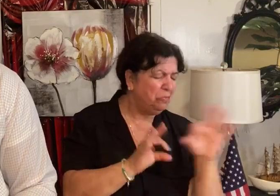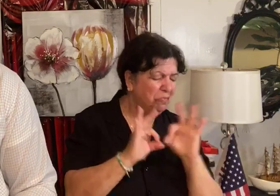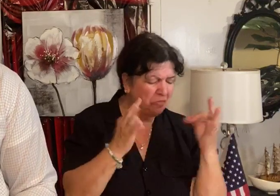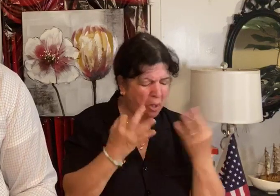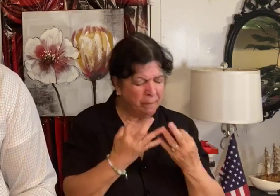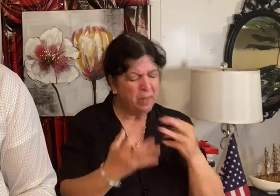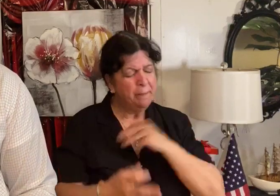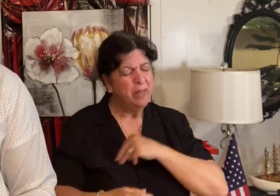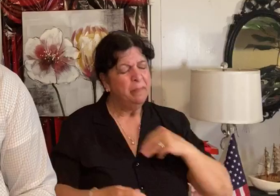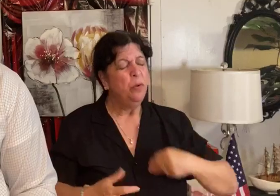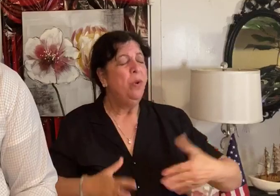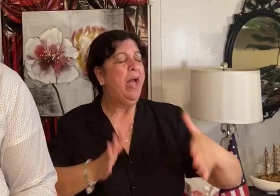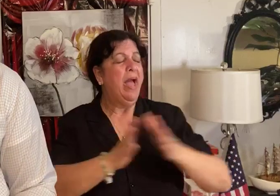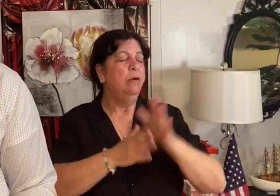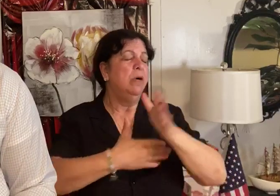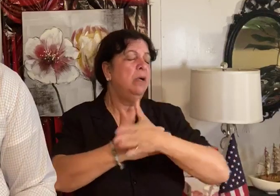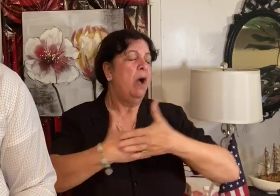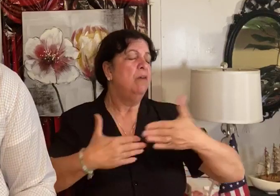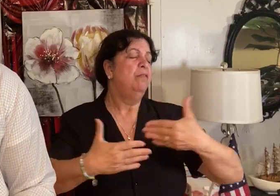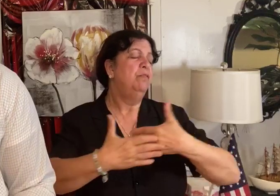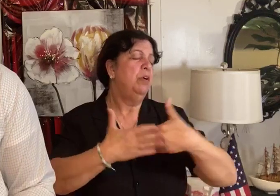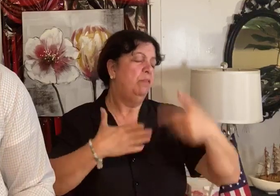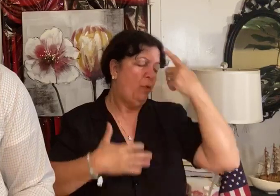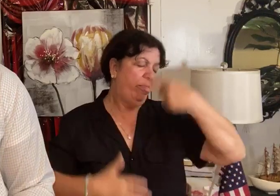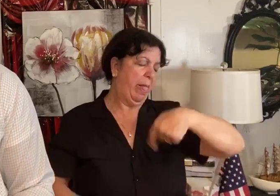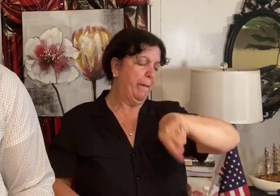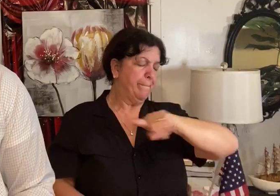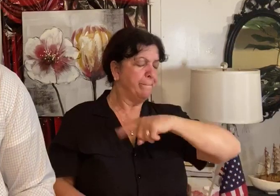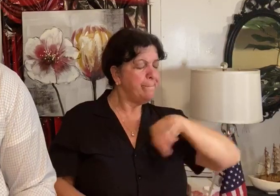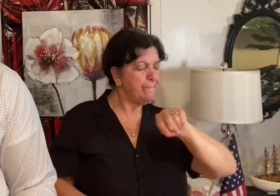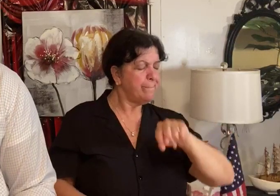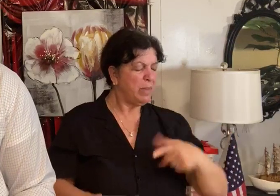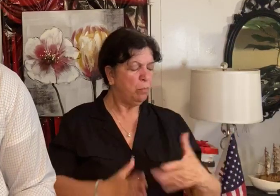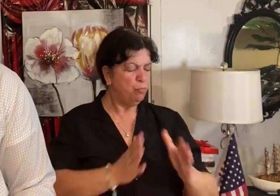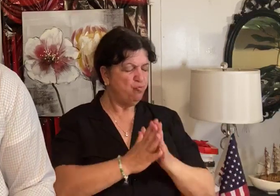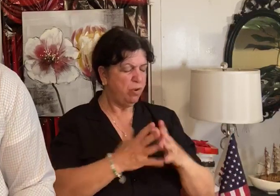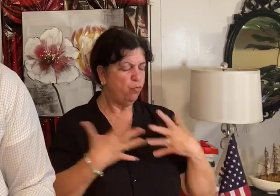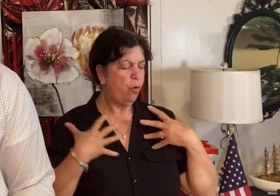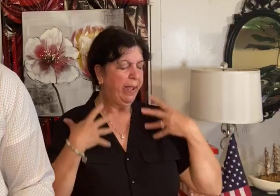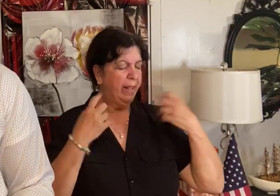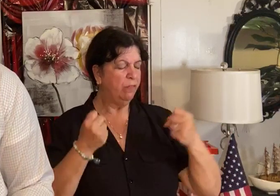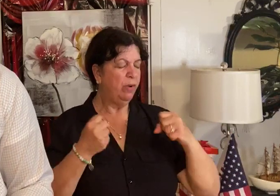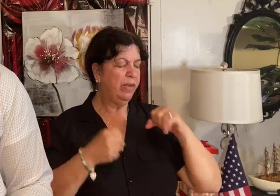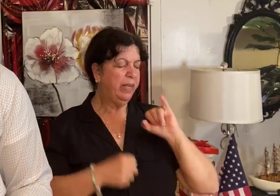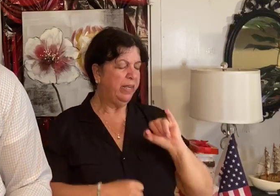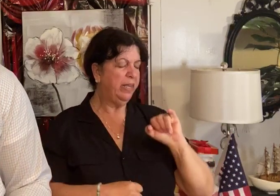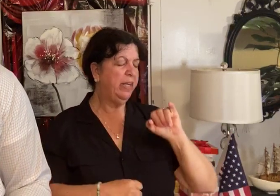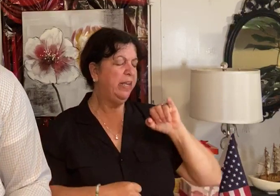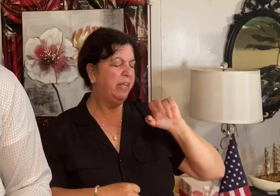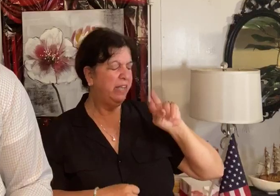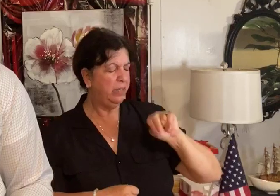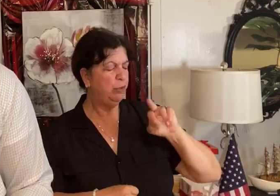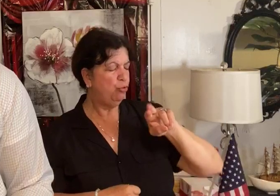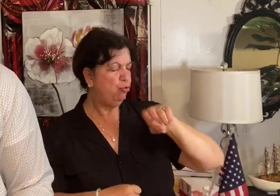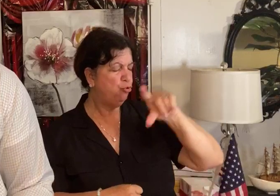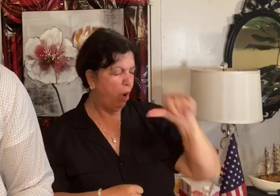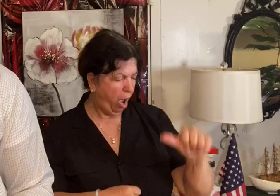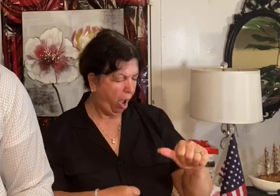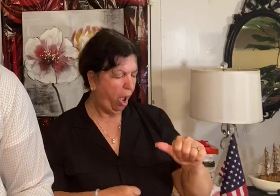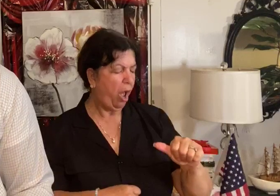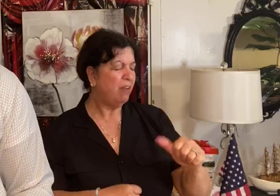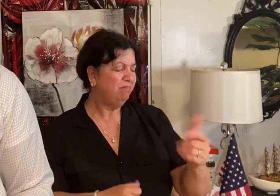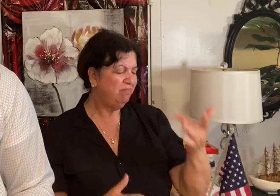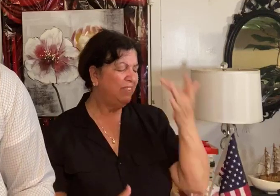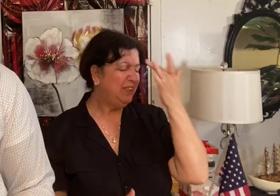we ask comfort for them. And dear Father, we pray for healing for Indra, Lord God. She's a dear sister in